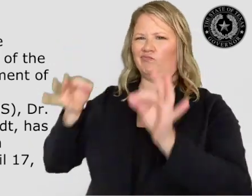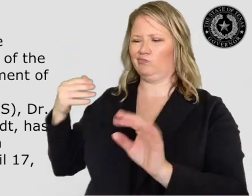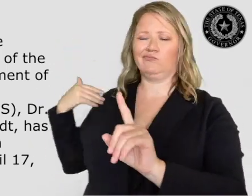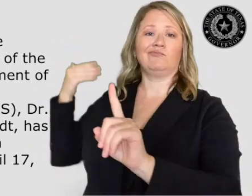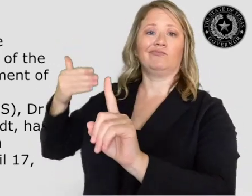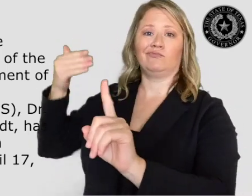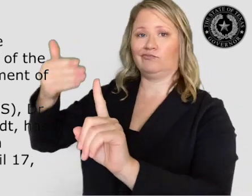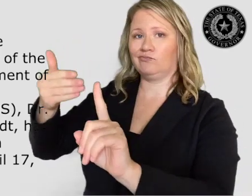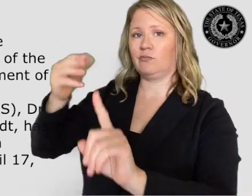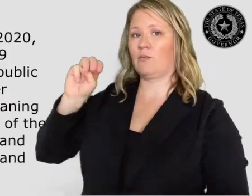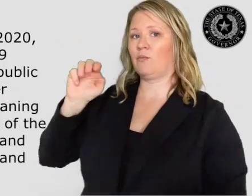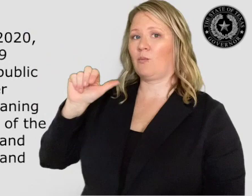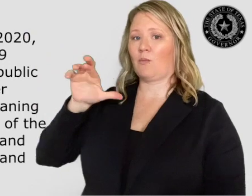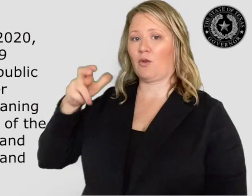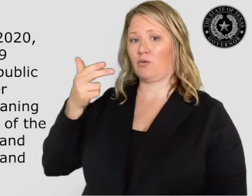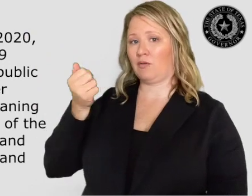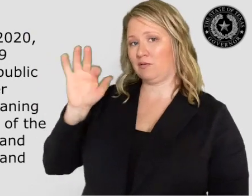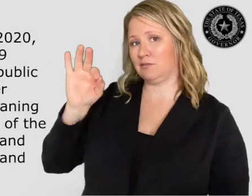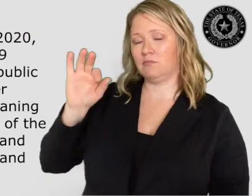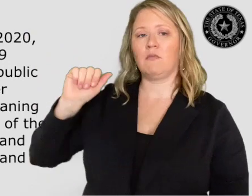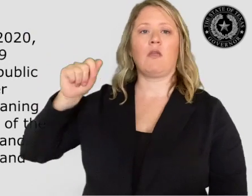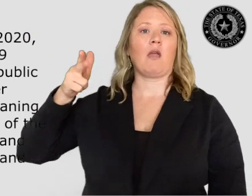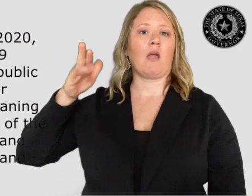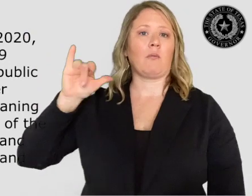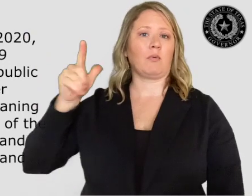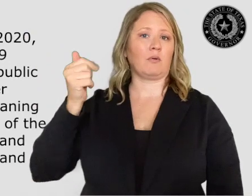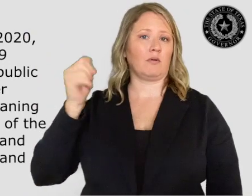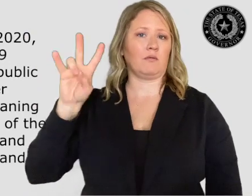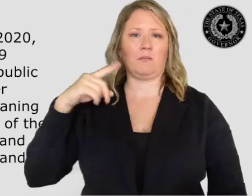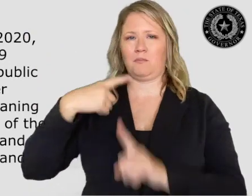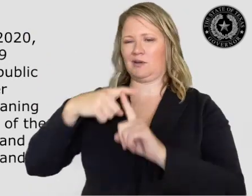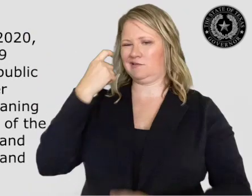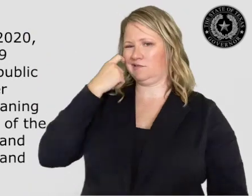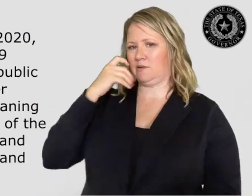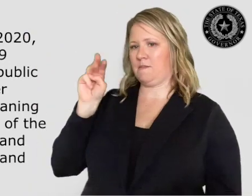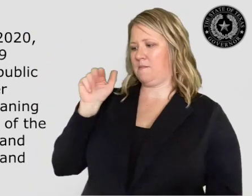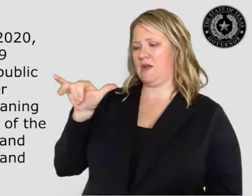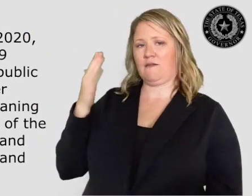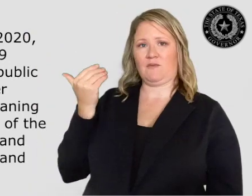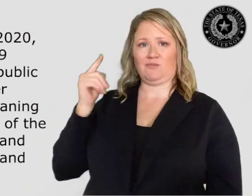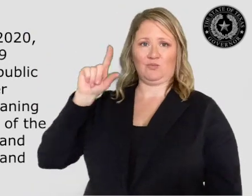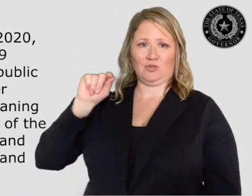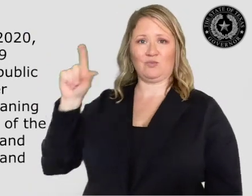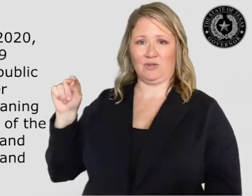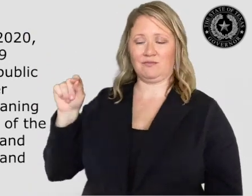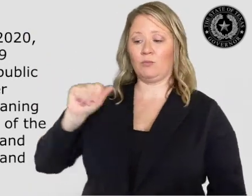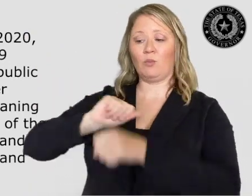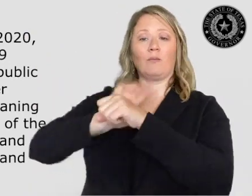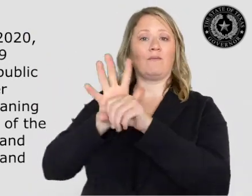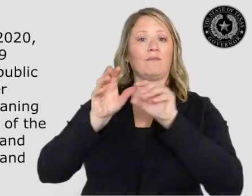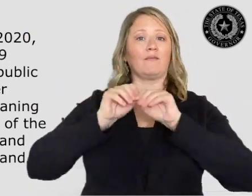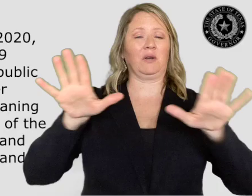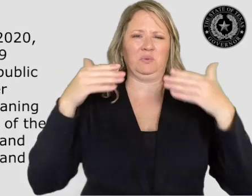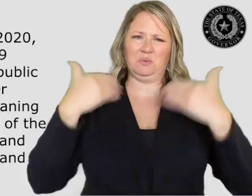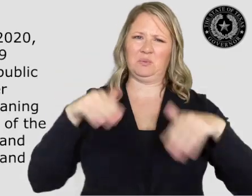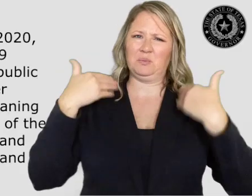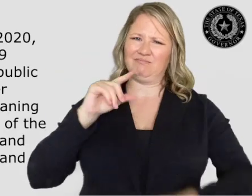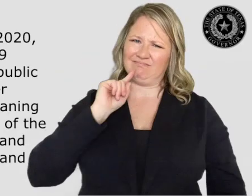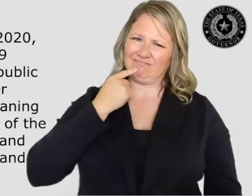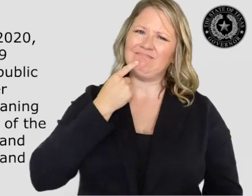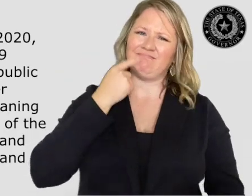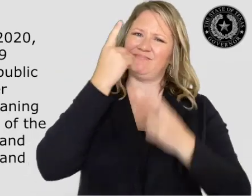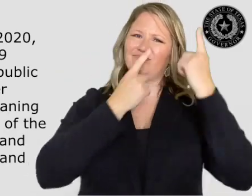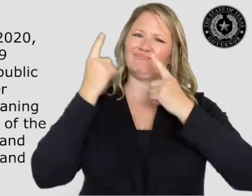19th, April 17th, and May 15th, 2020, that COVID-19 represents a public health